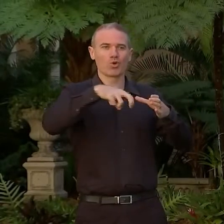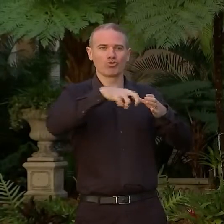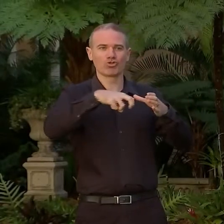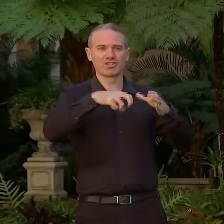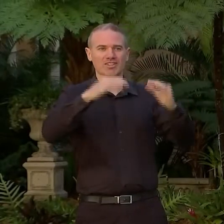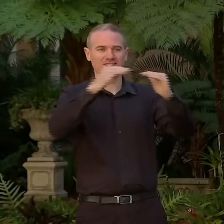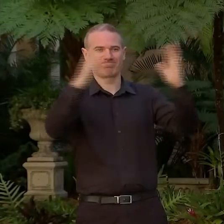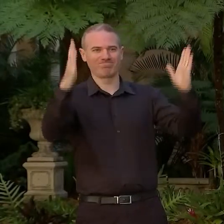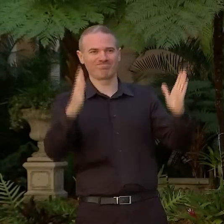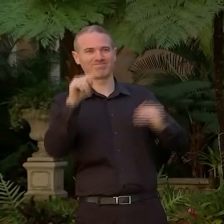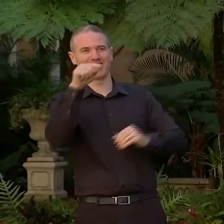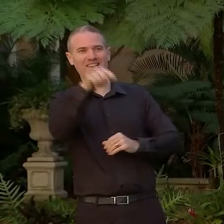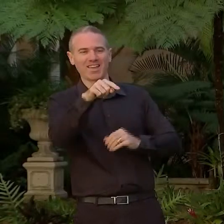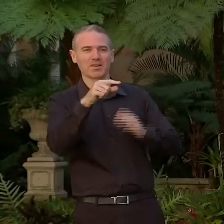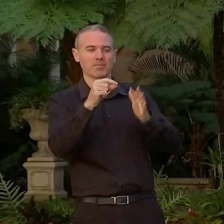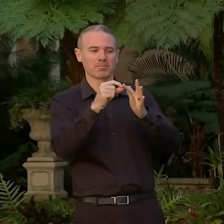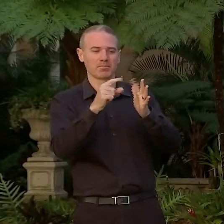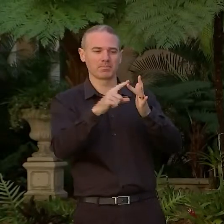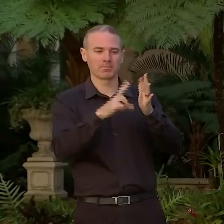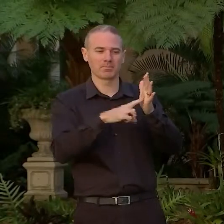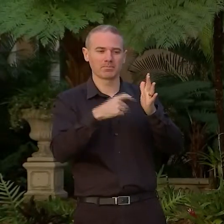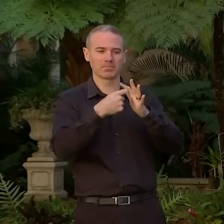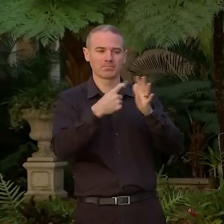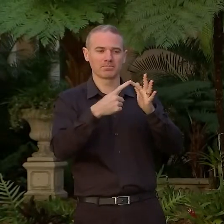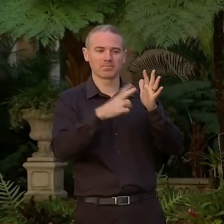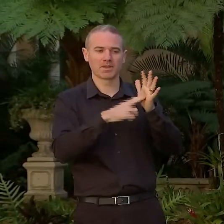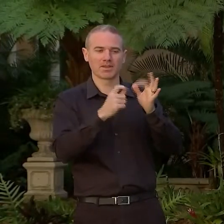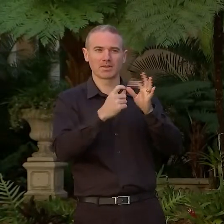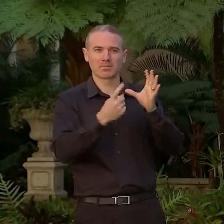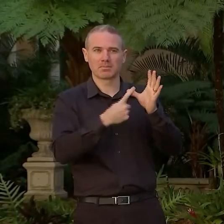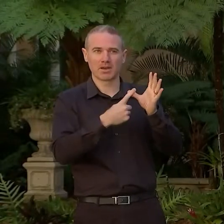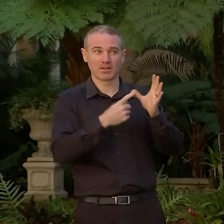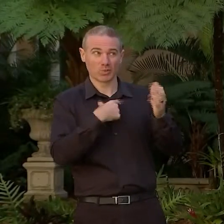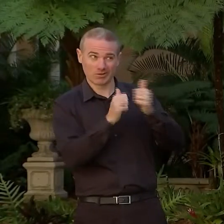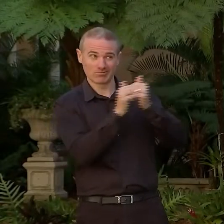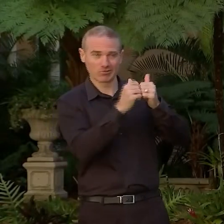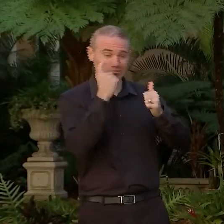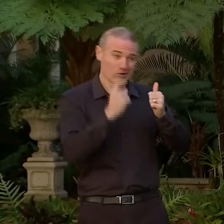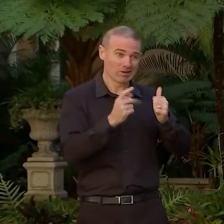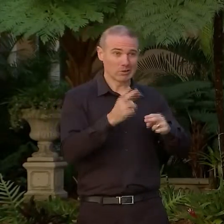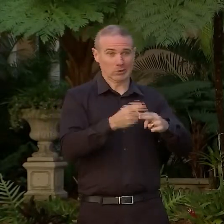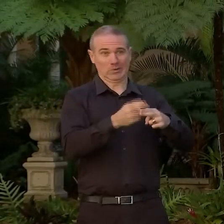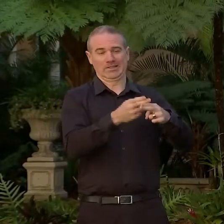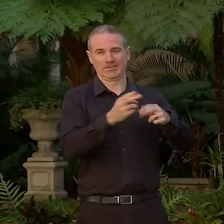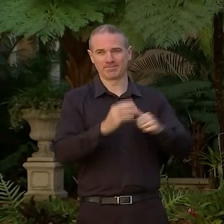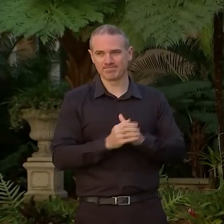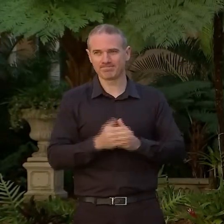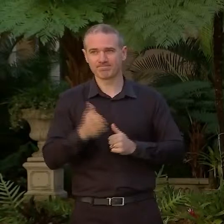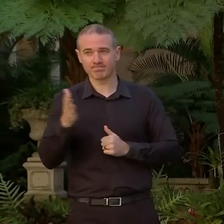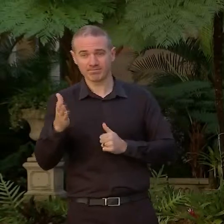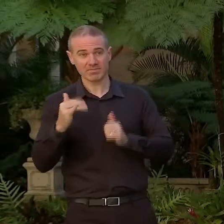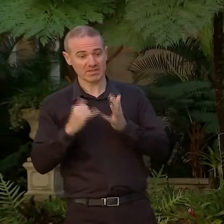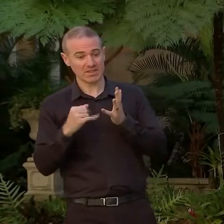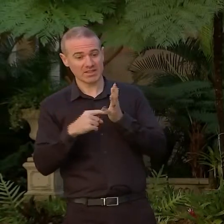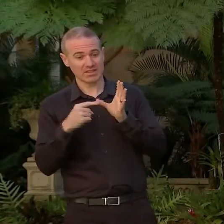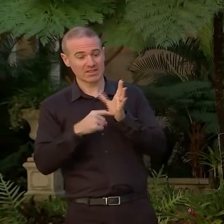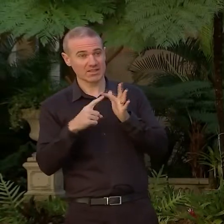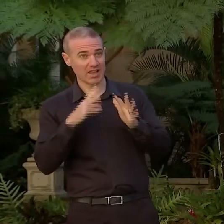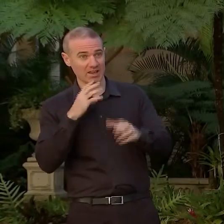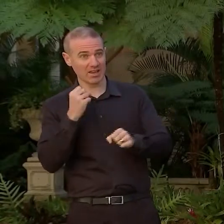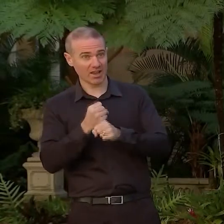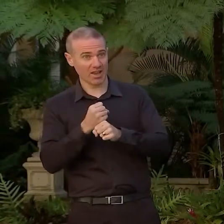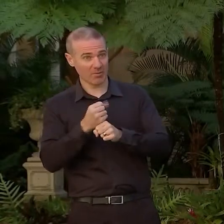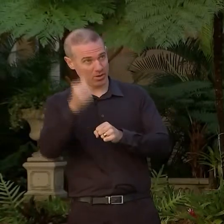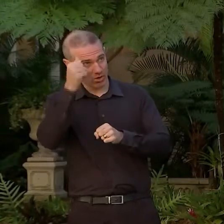to facilitate them building that facility and getting it online as soon as possible. And has the state government been provided with an estimate for the running costs of it